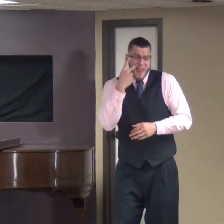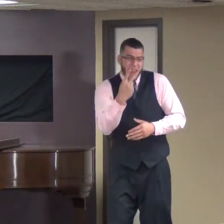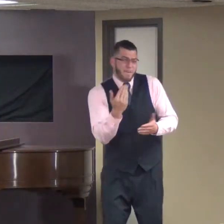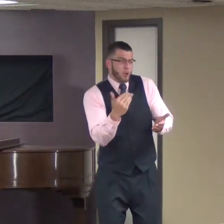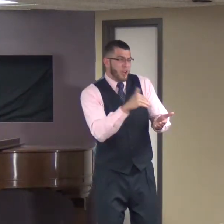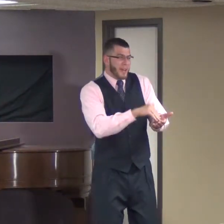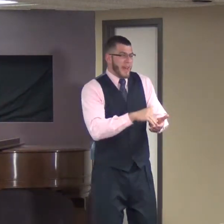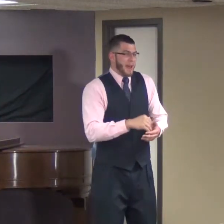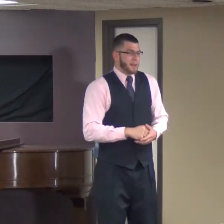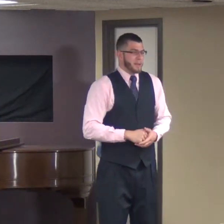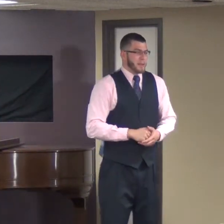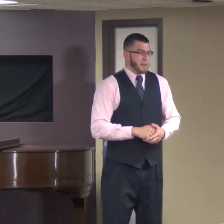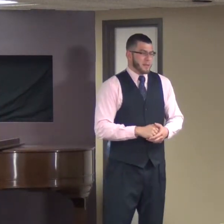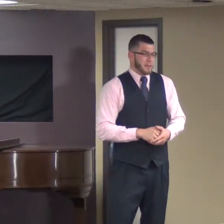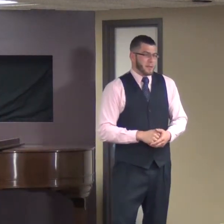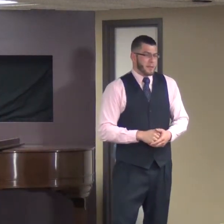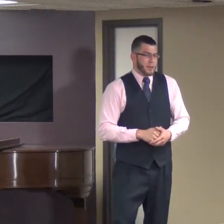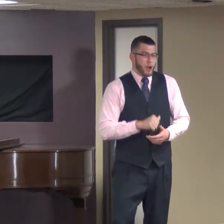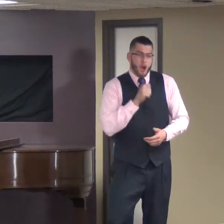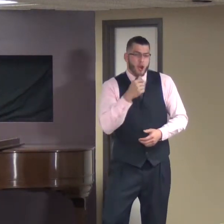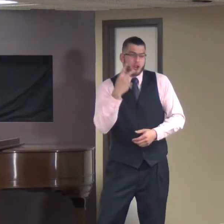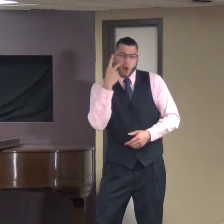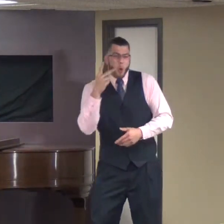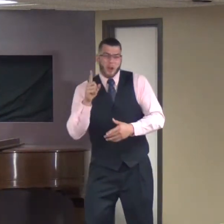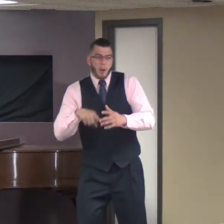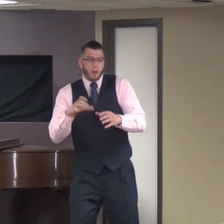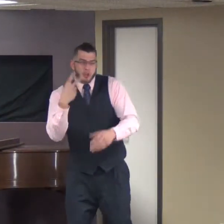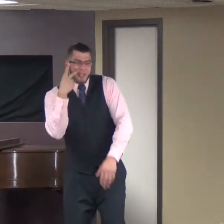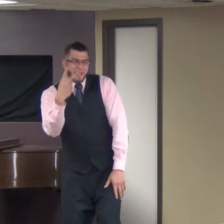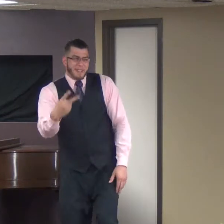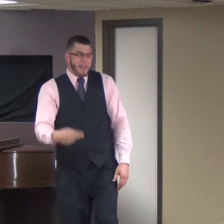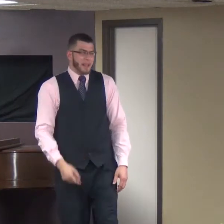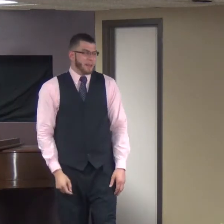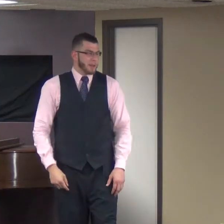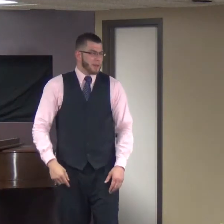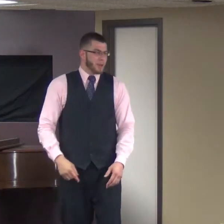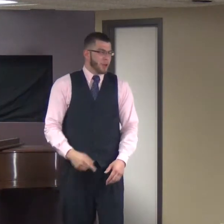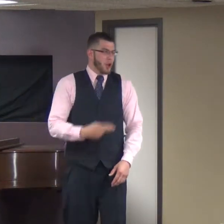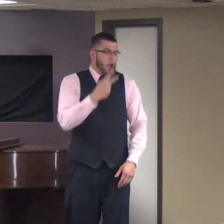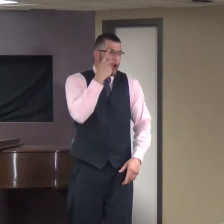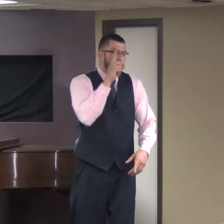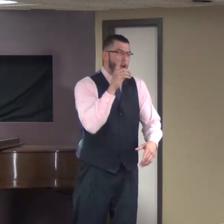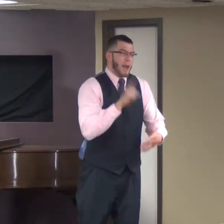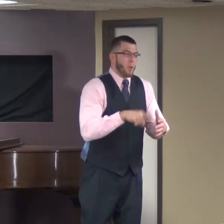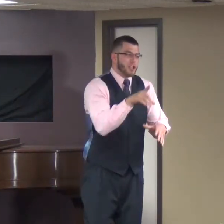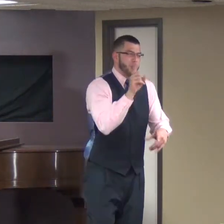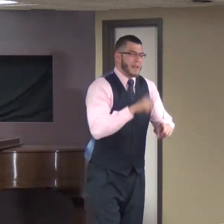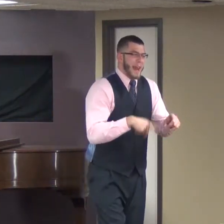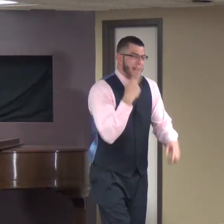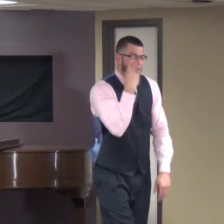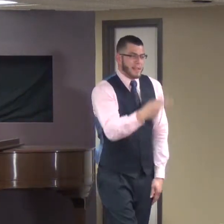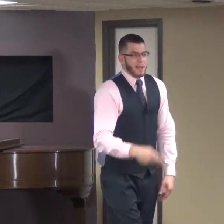if you look again, don't look at what you can see. Look at what you can't see.